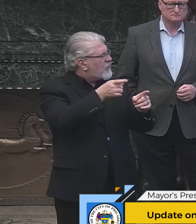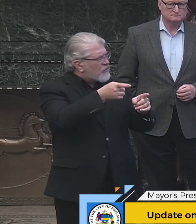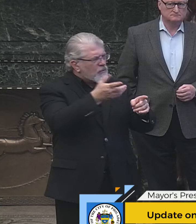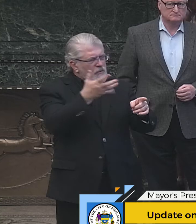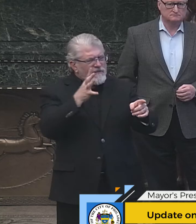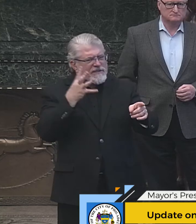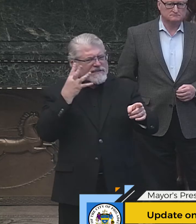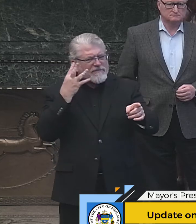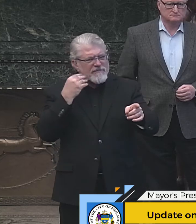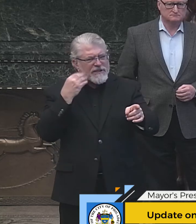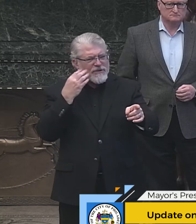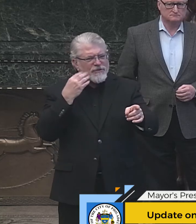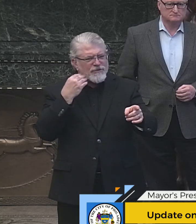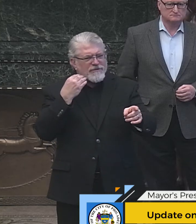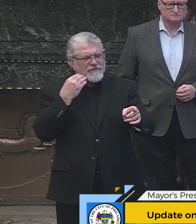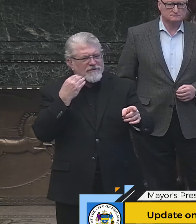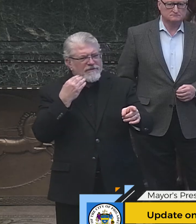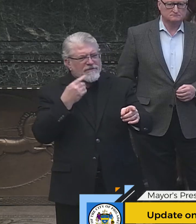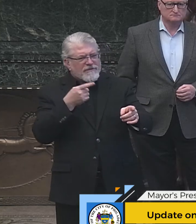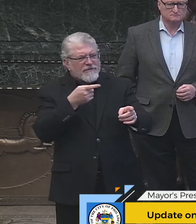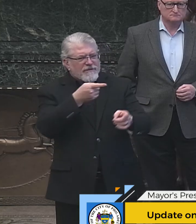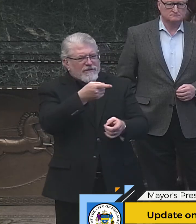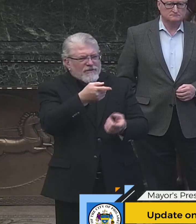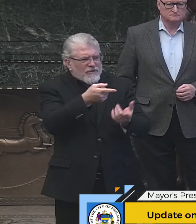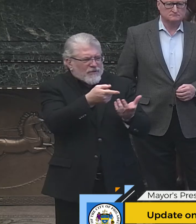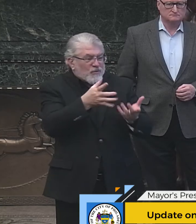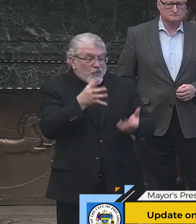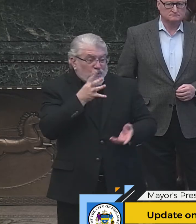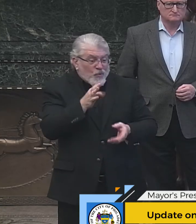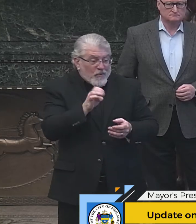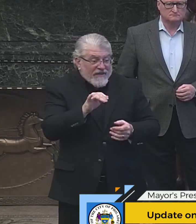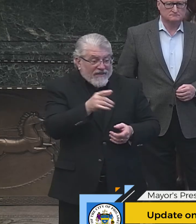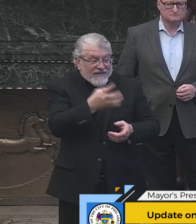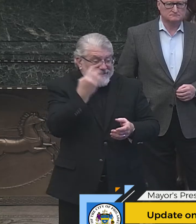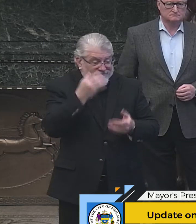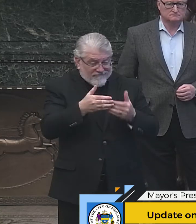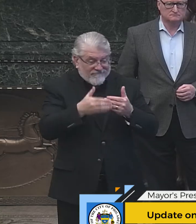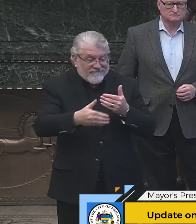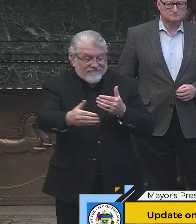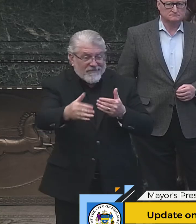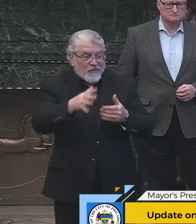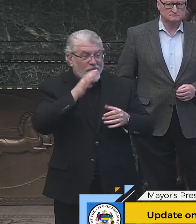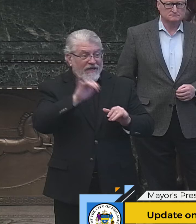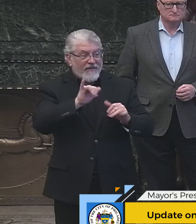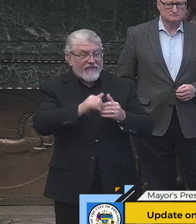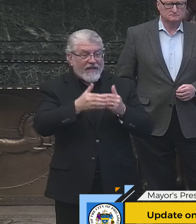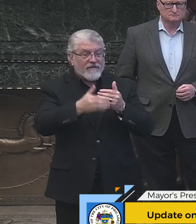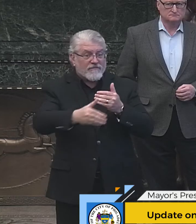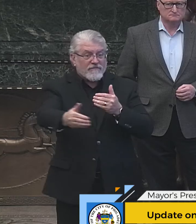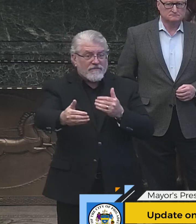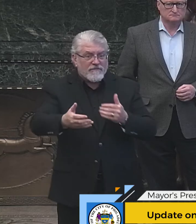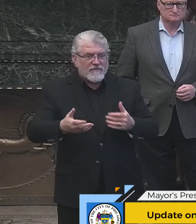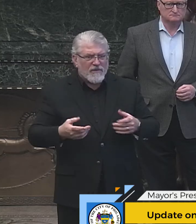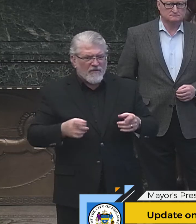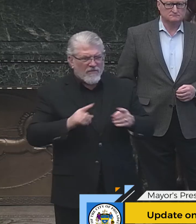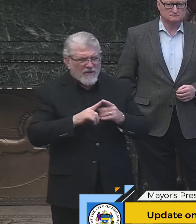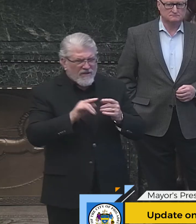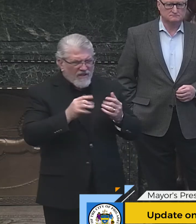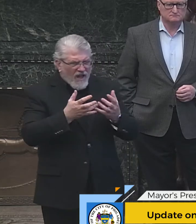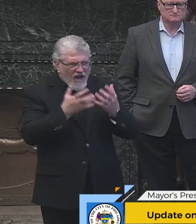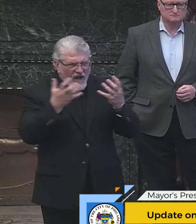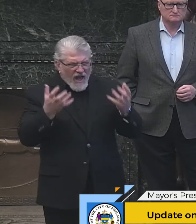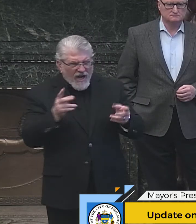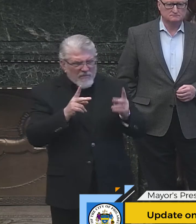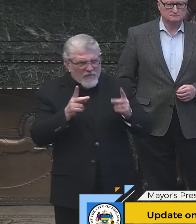speak. Okay, well, this is a lot of people to get on Zoom, though. We will continue to work through this issue, but